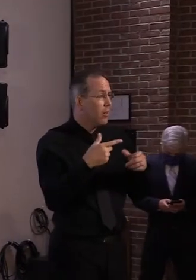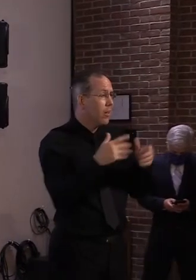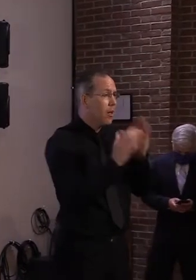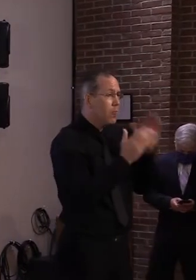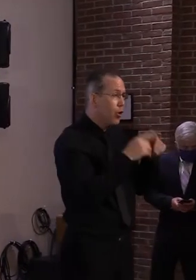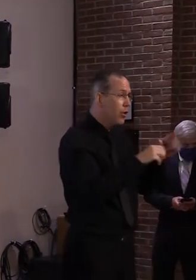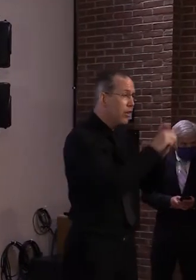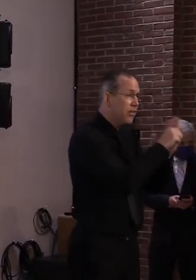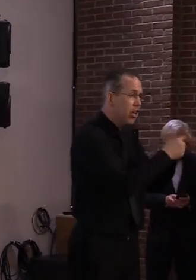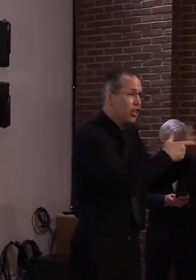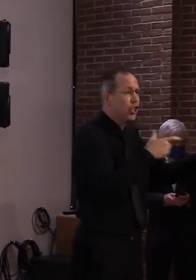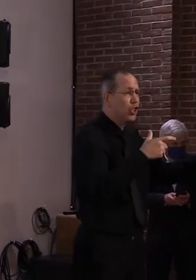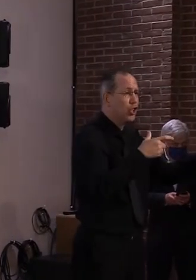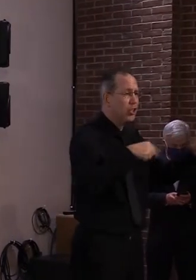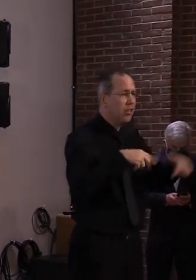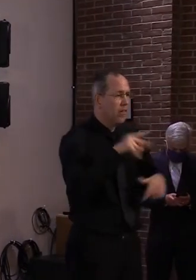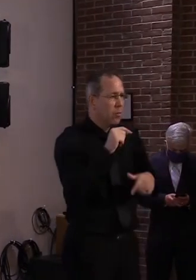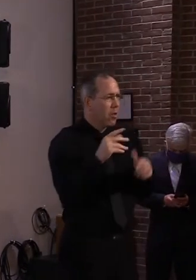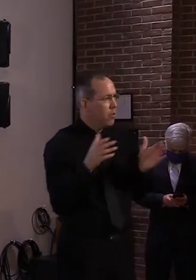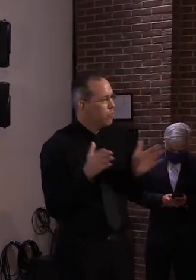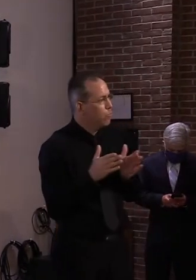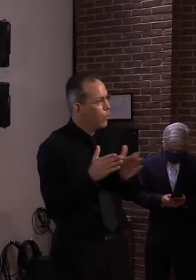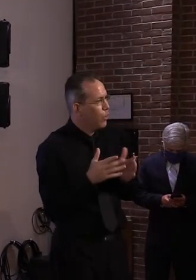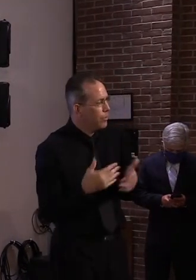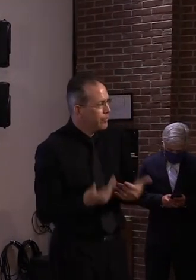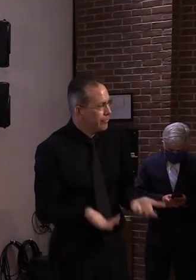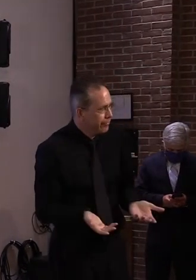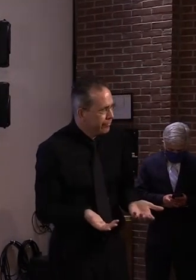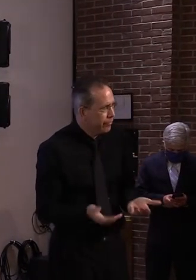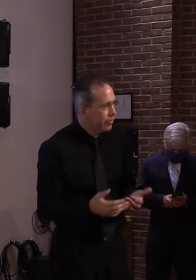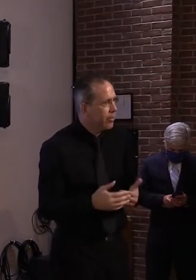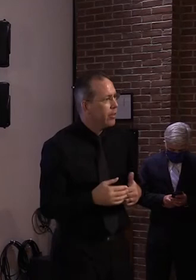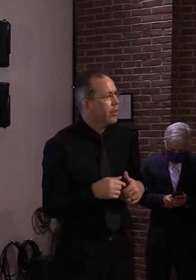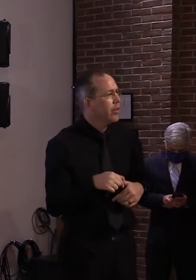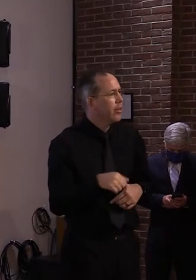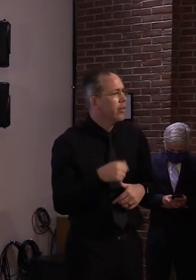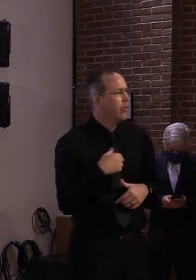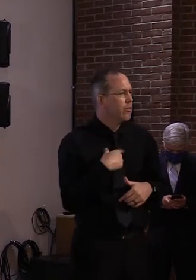I will task my department with trying to answer those questions, okay?